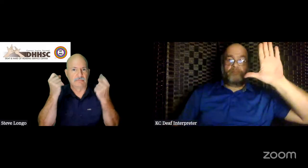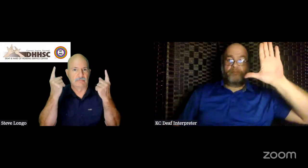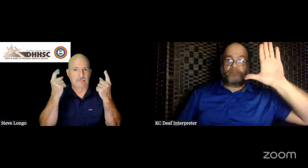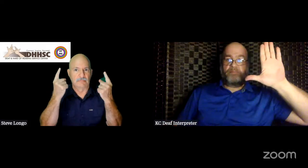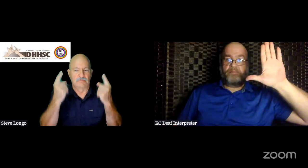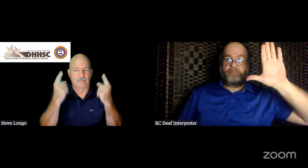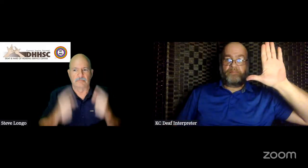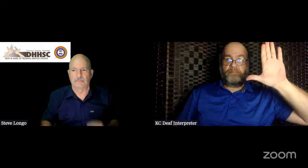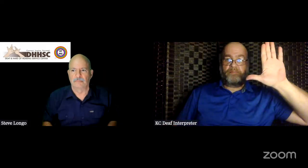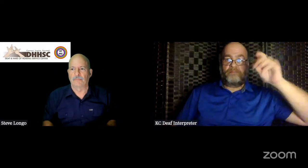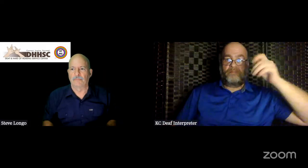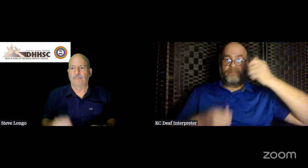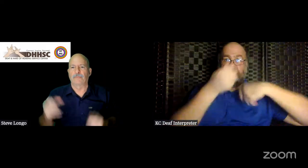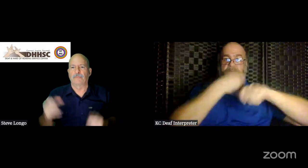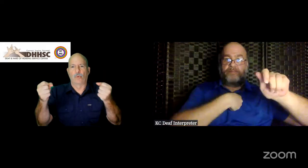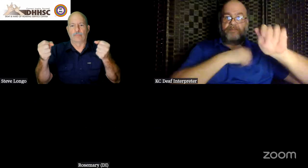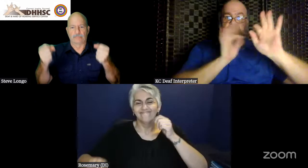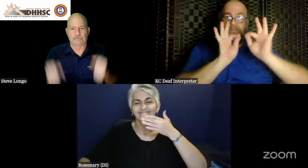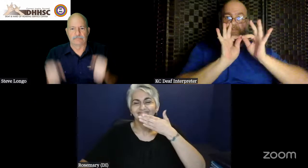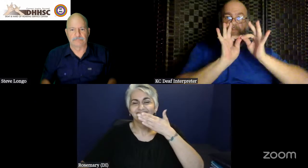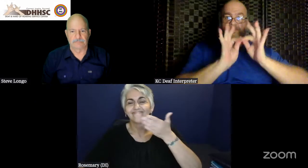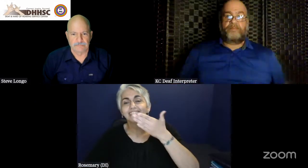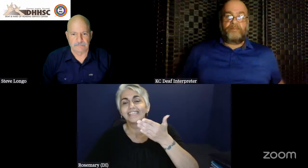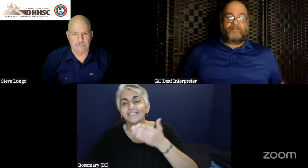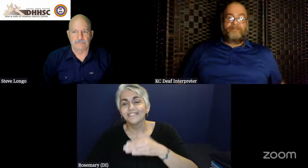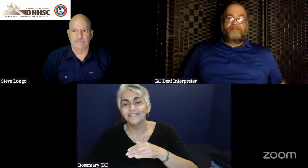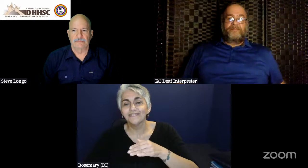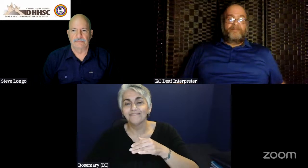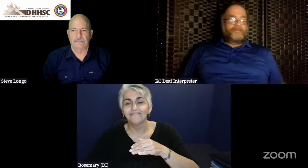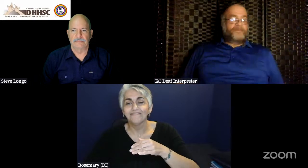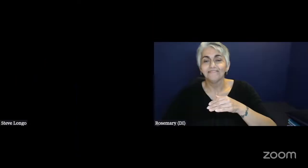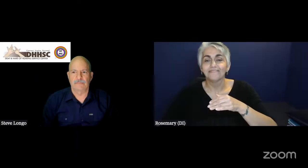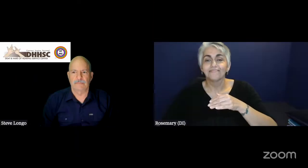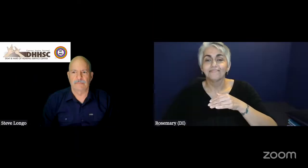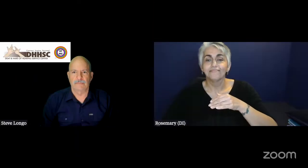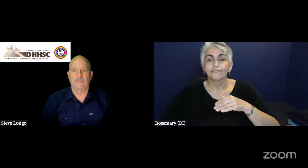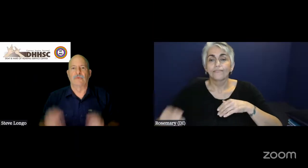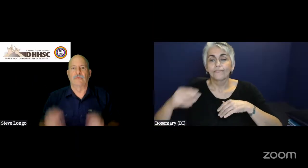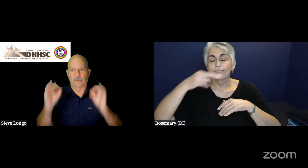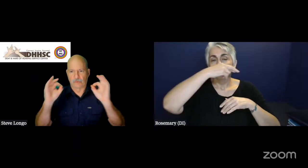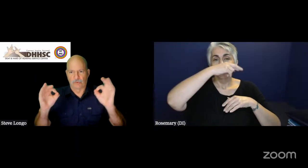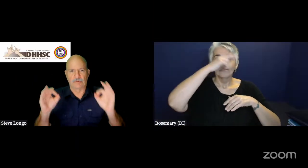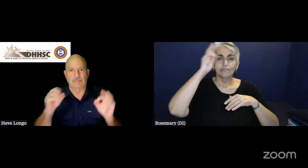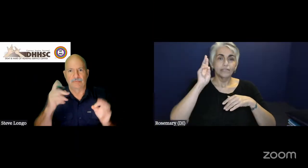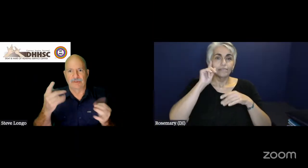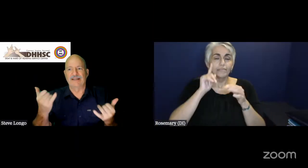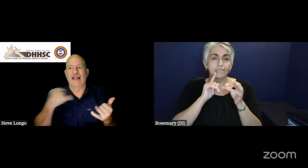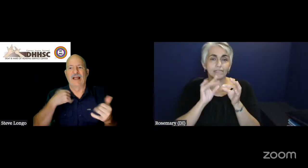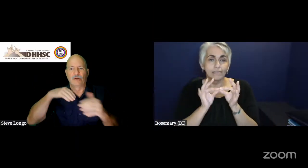And one moment, let us switch interpreters. Thank you.